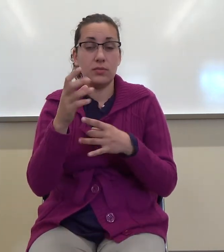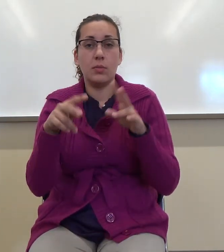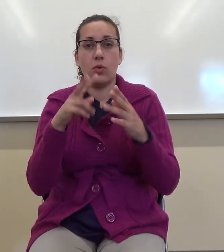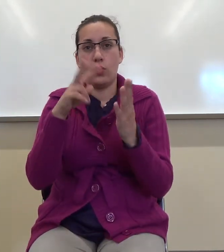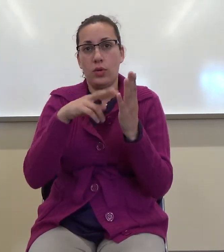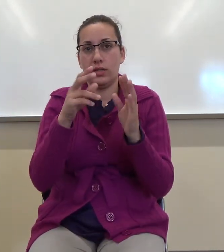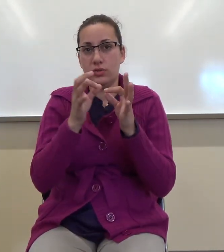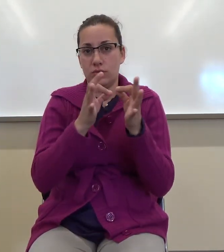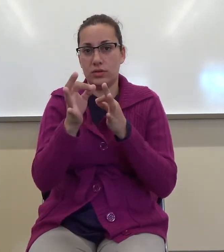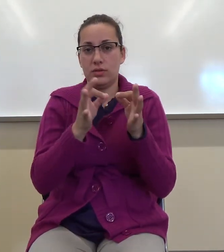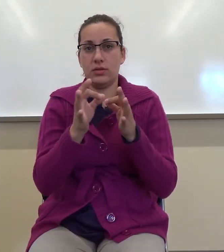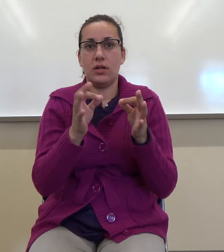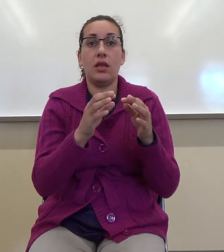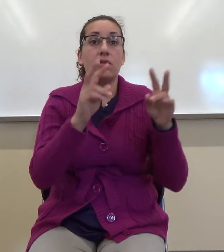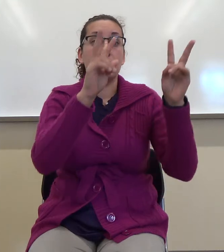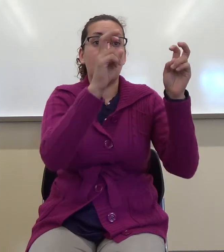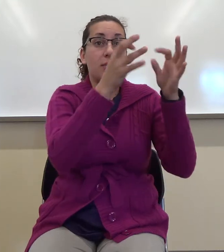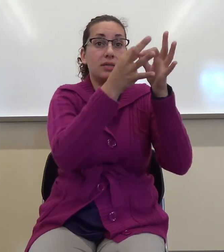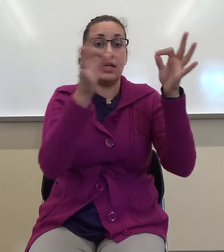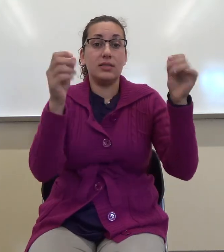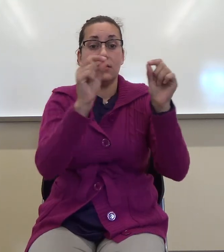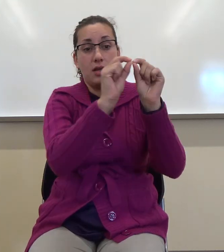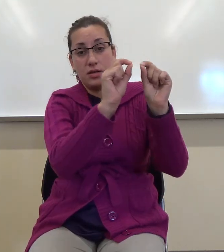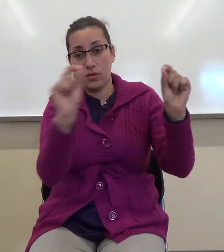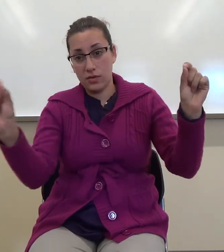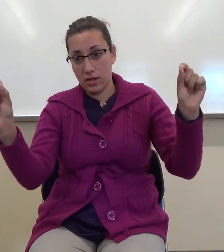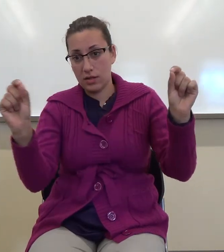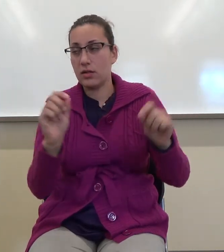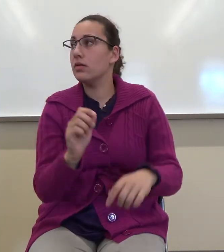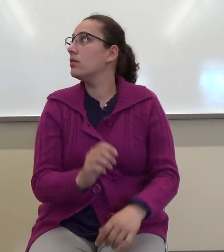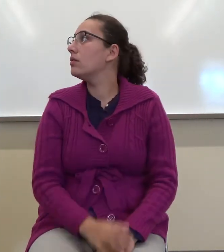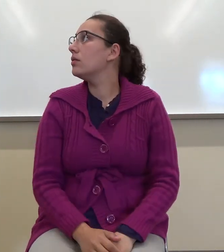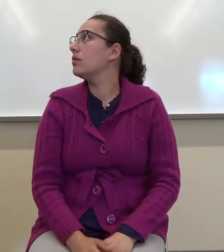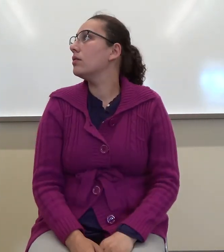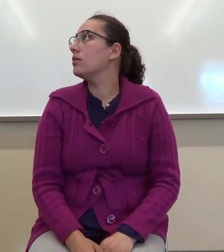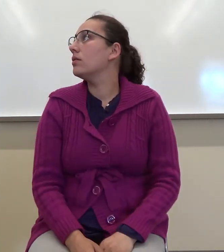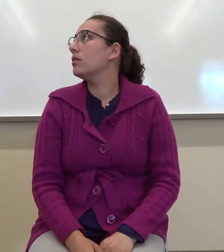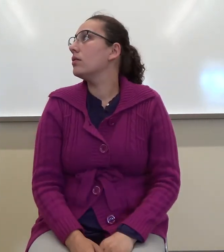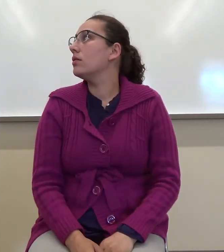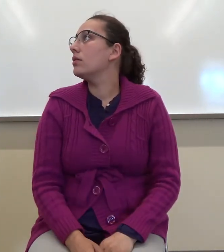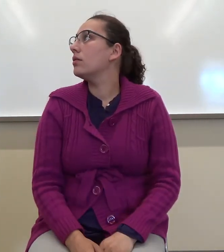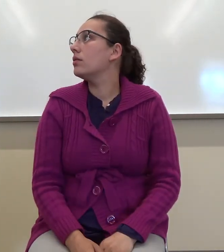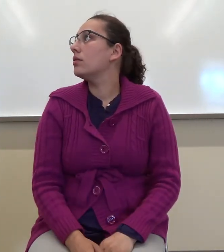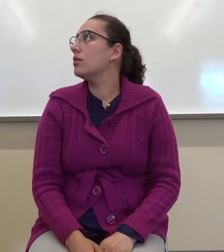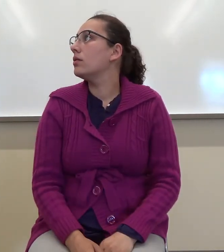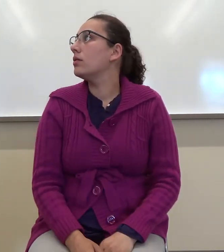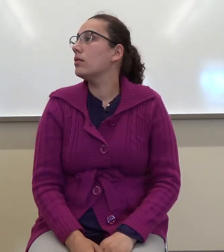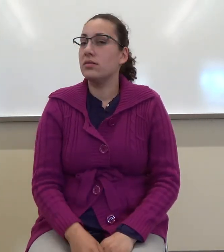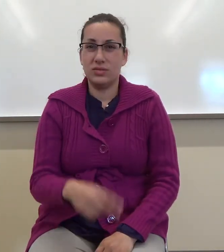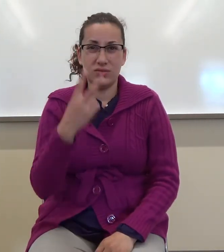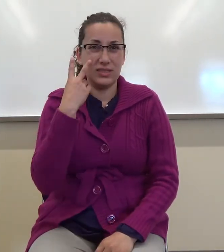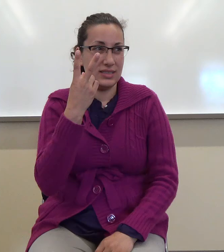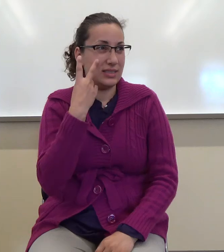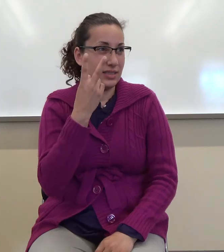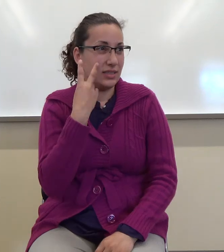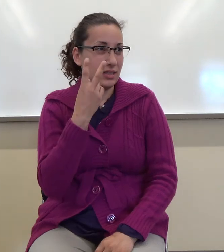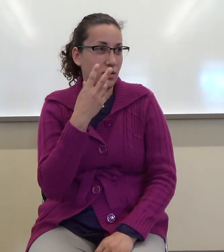the topic sentence, circle the words that indicate a list. Boy, I did that again. Does everyone see why I'm doing that? What